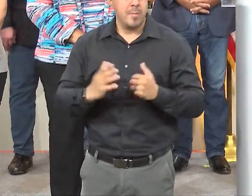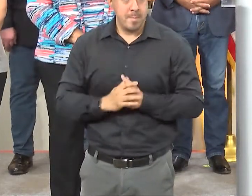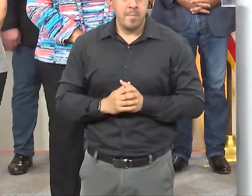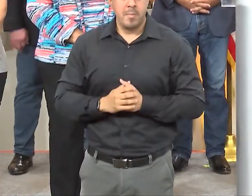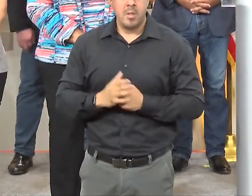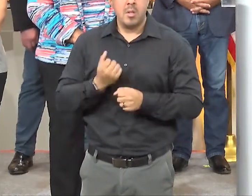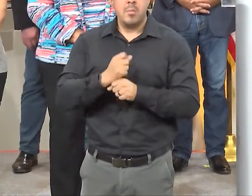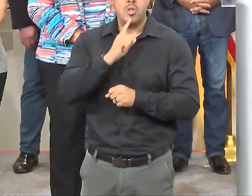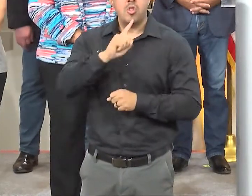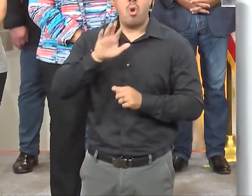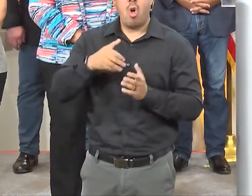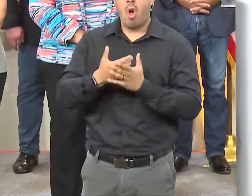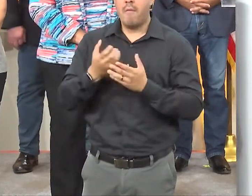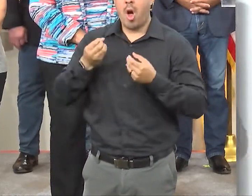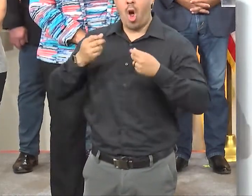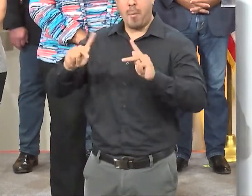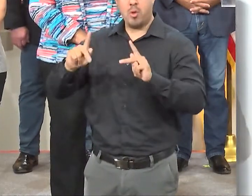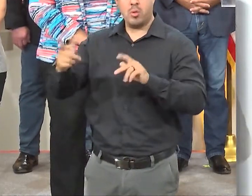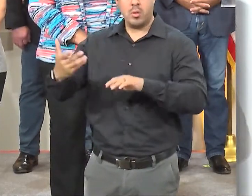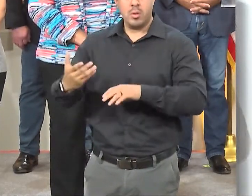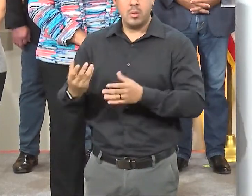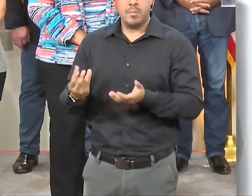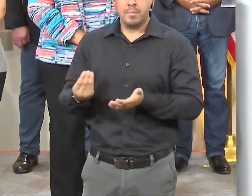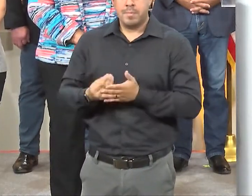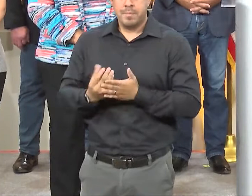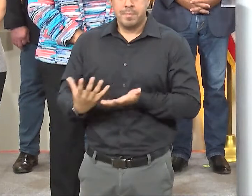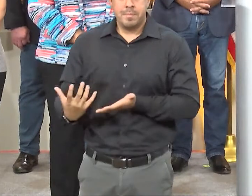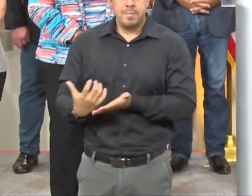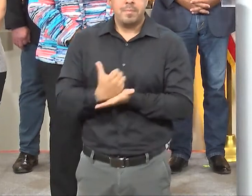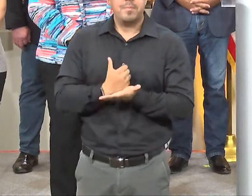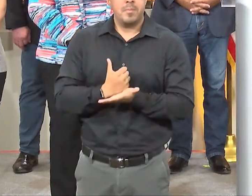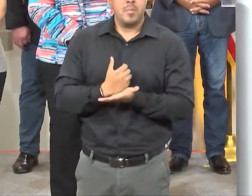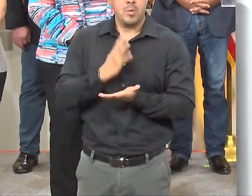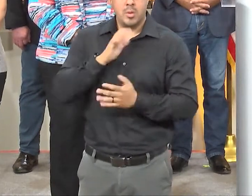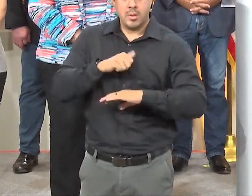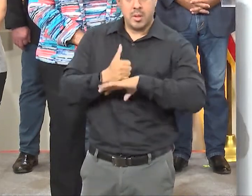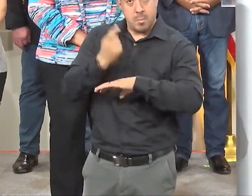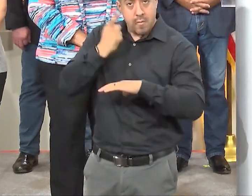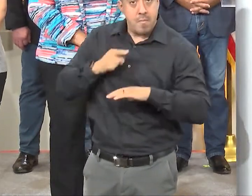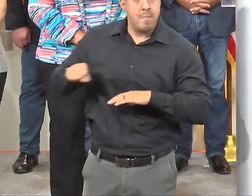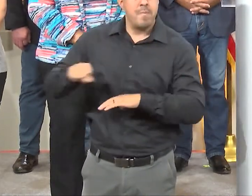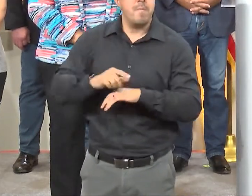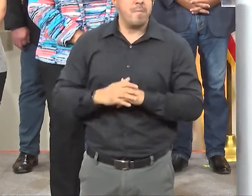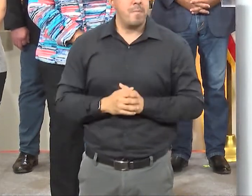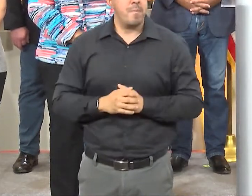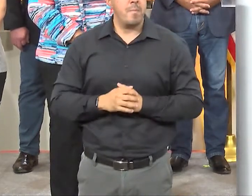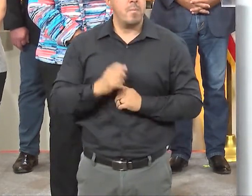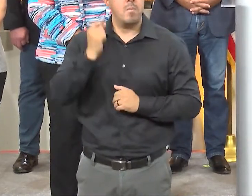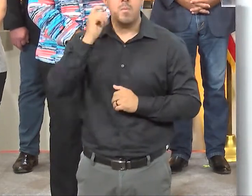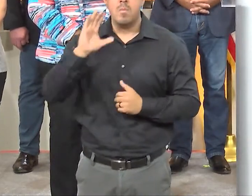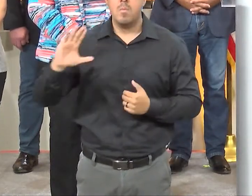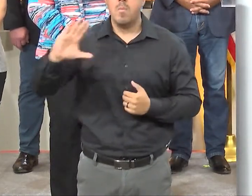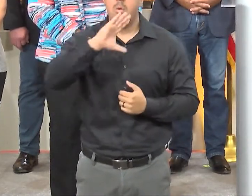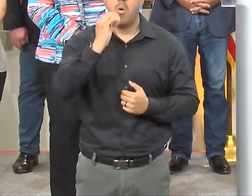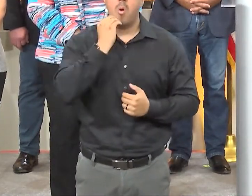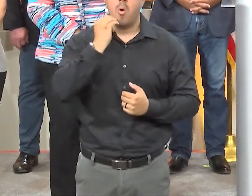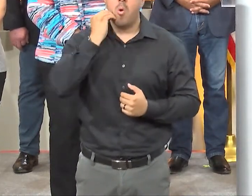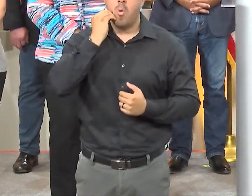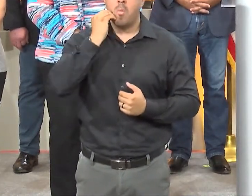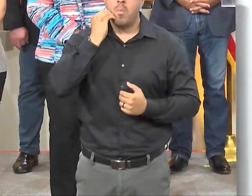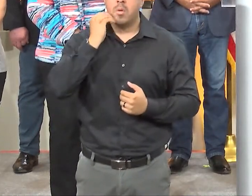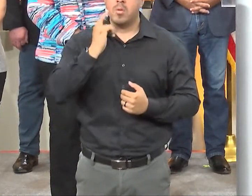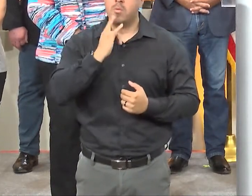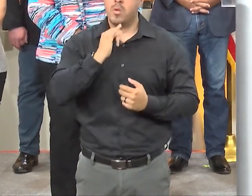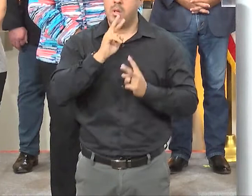to ensure that the opportunity to build wealth is established. Your home is the